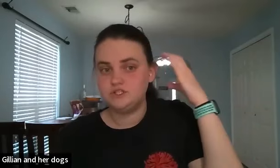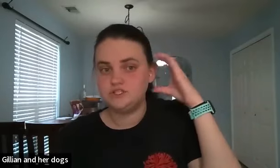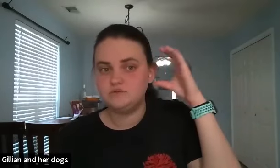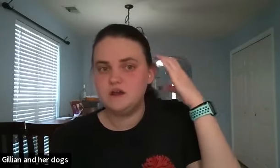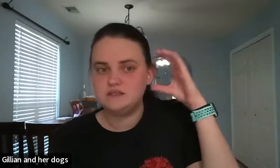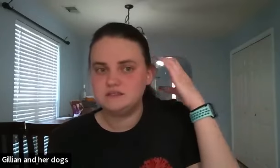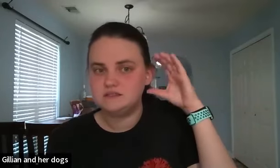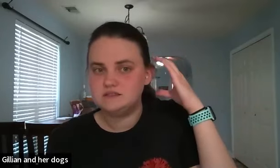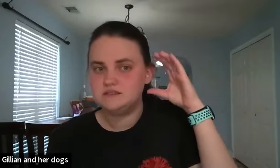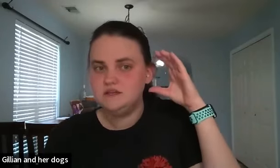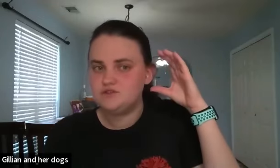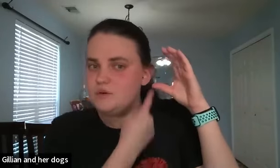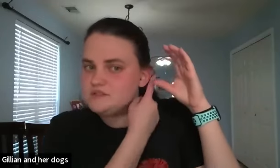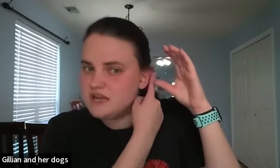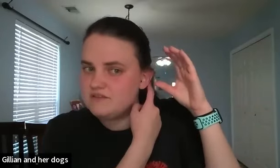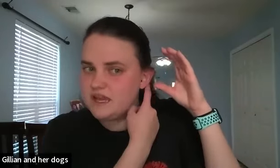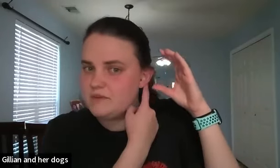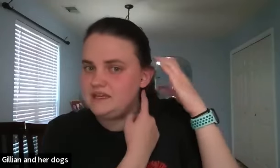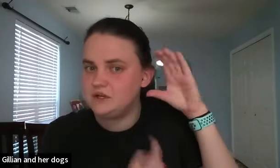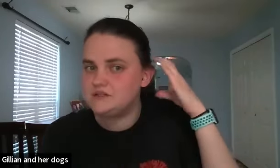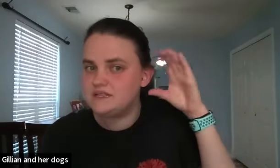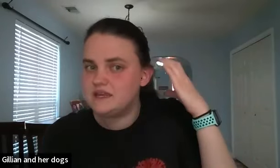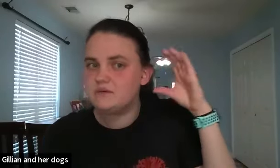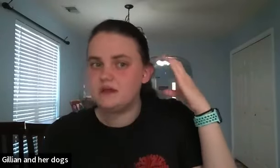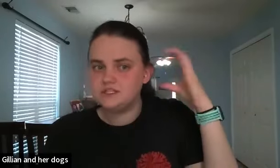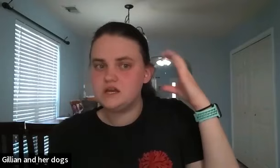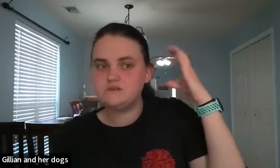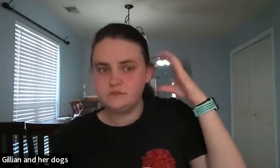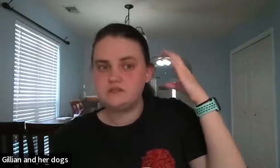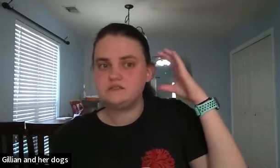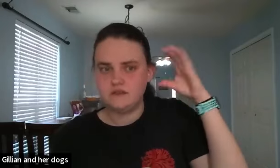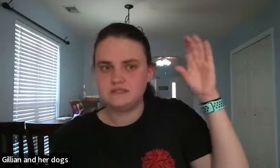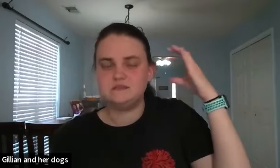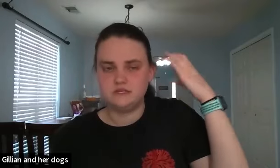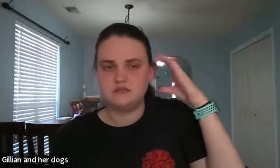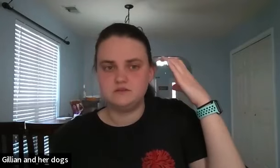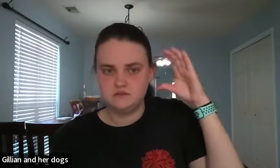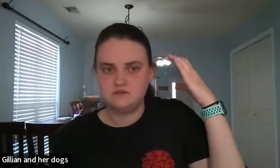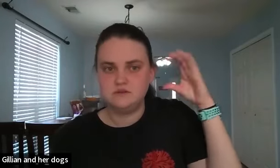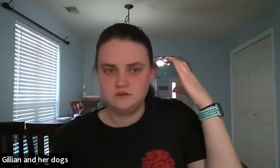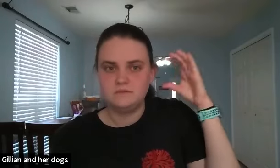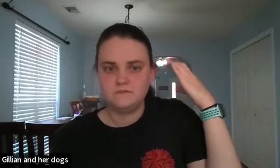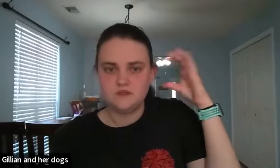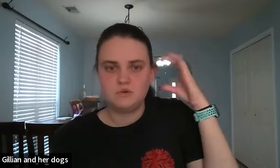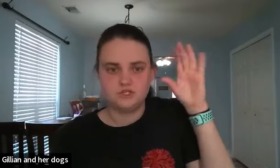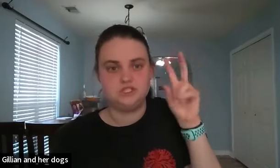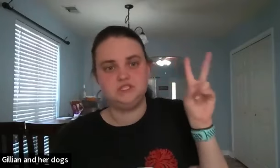just do cousins. So I almost like have like how my ears in that kind of shelf space. So that's the space I use. The more